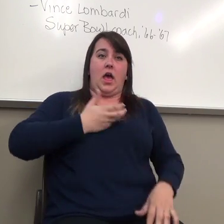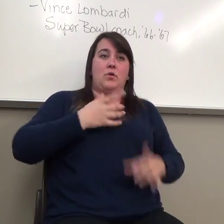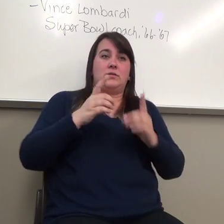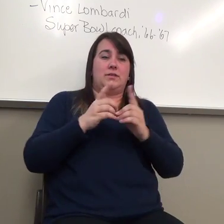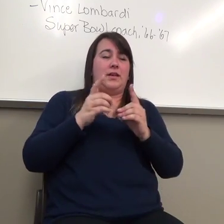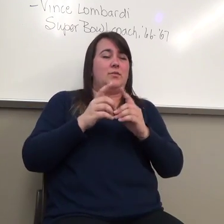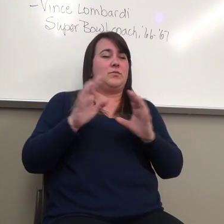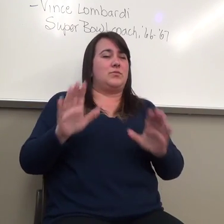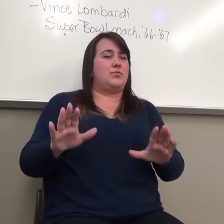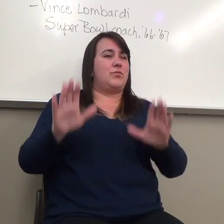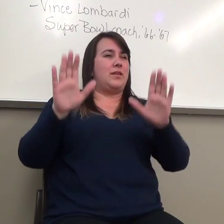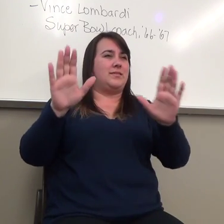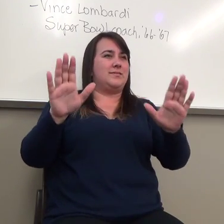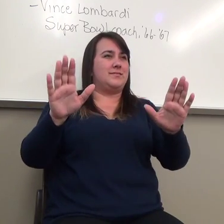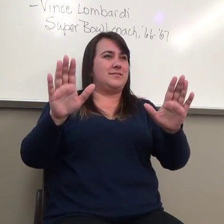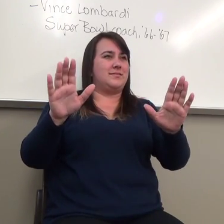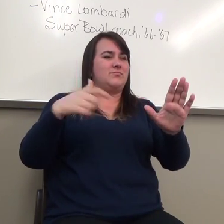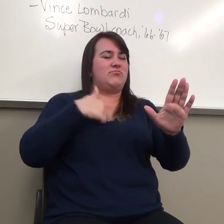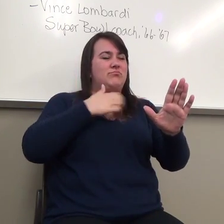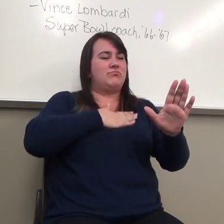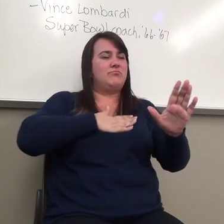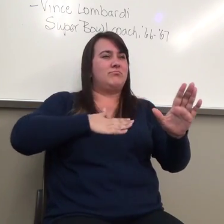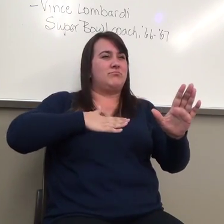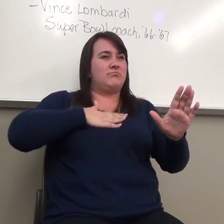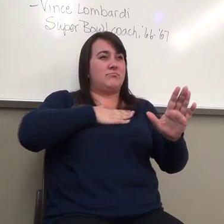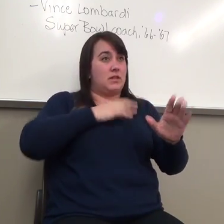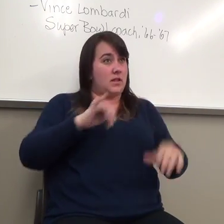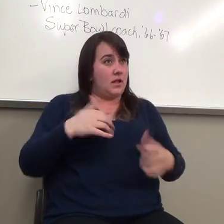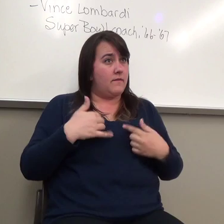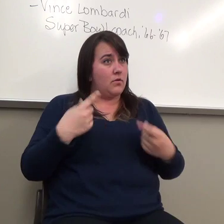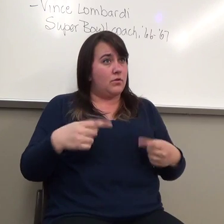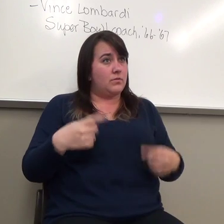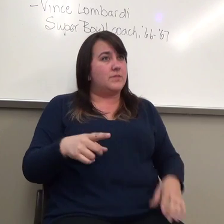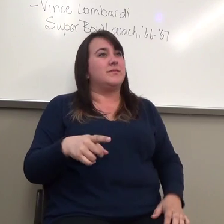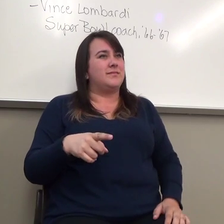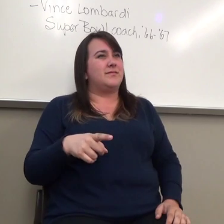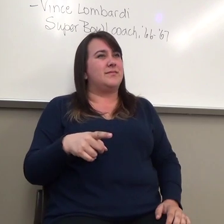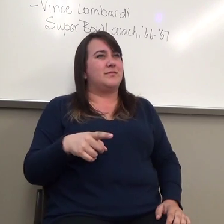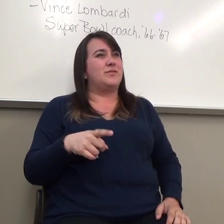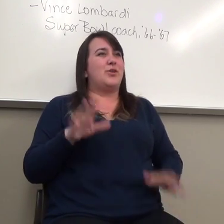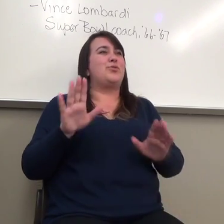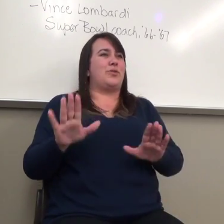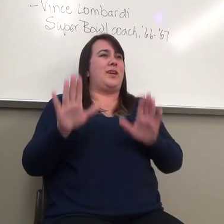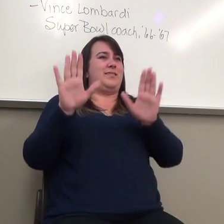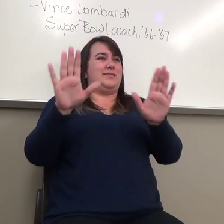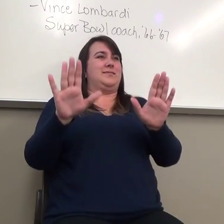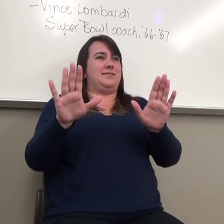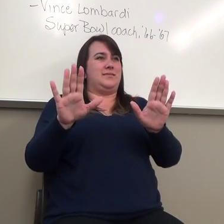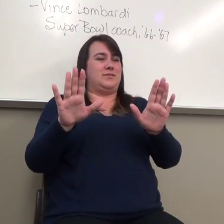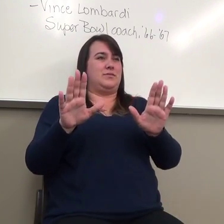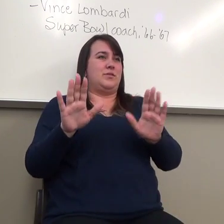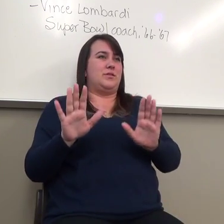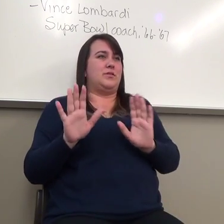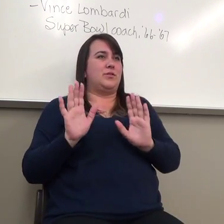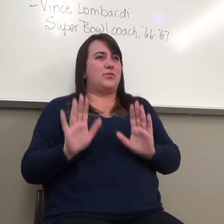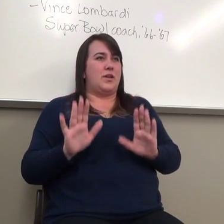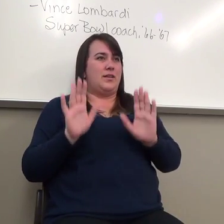great and I enjoyed it, does that have an argument? Yeah, that has an argument. This is called, remember, this